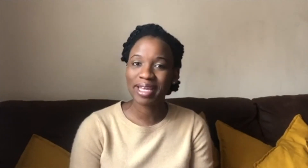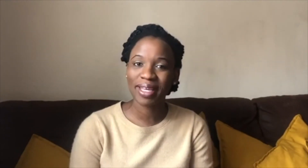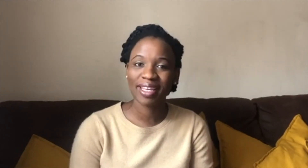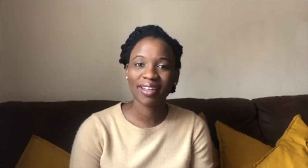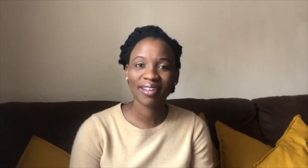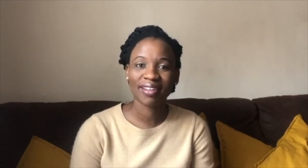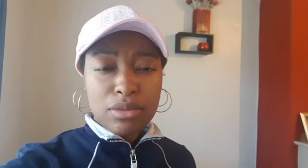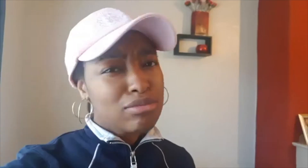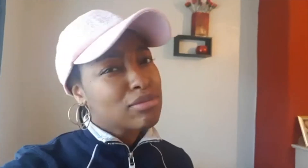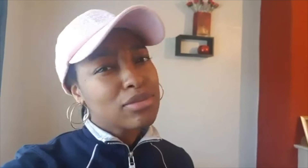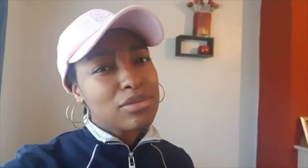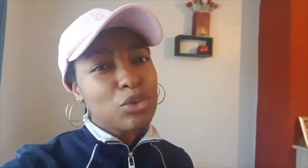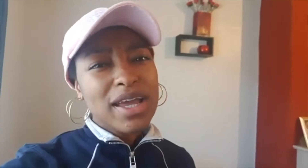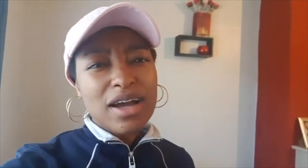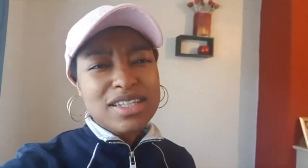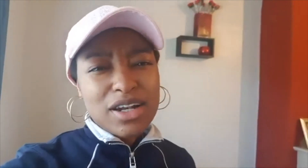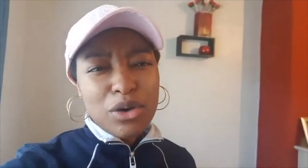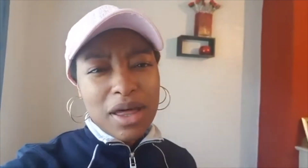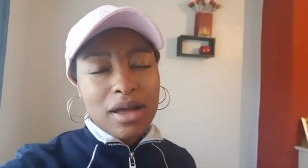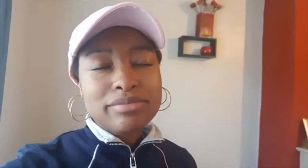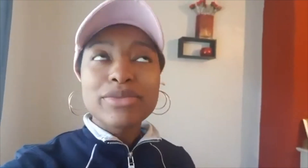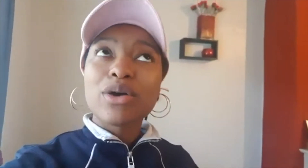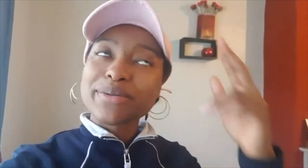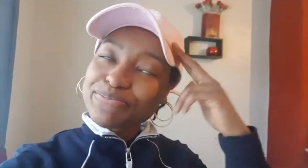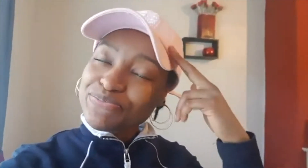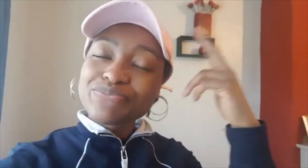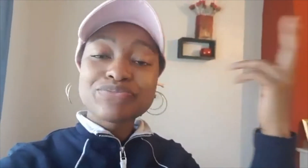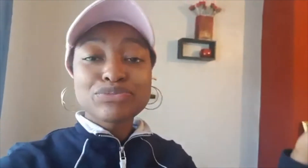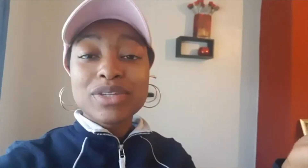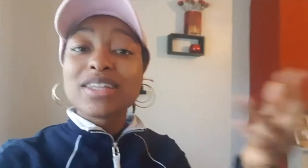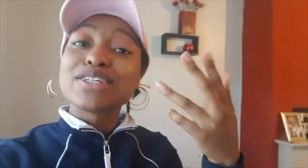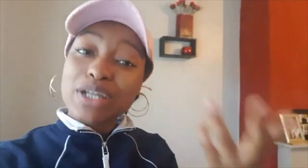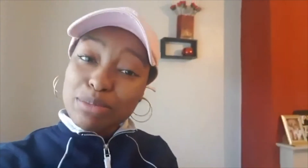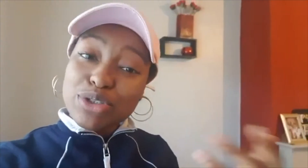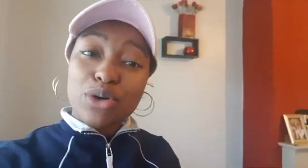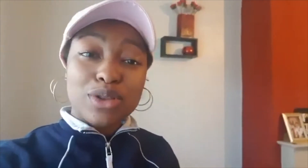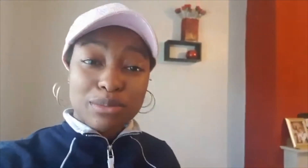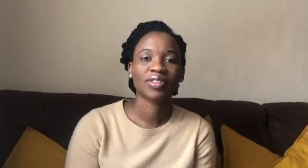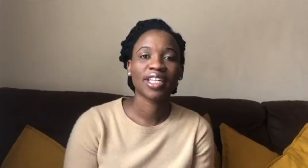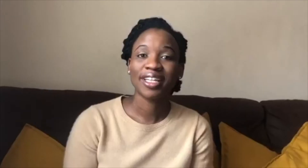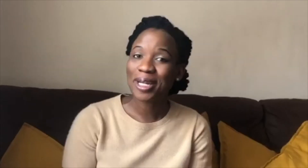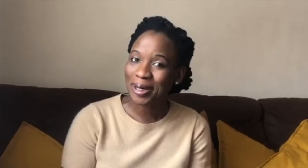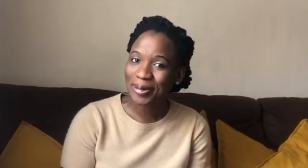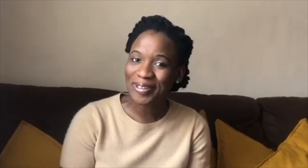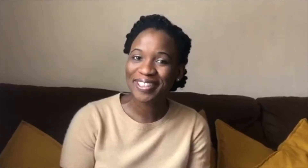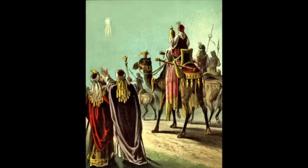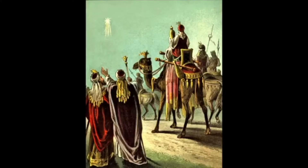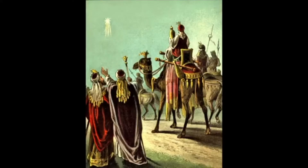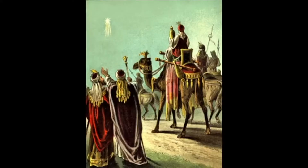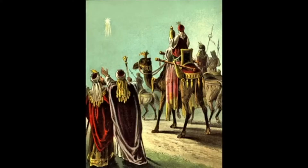baby. Wait, how did they know that? Oh, wait. The shepherds told them. No. It must have